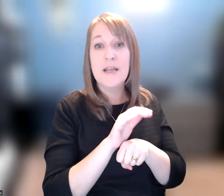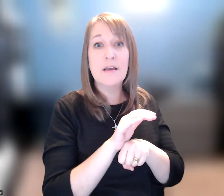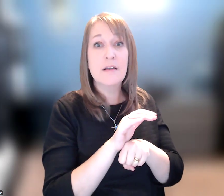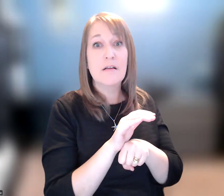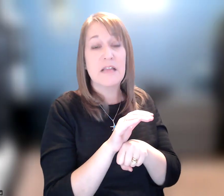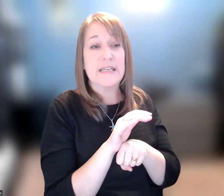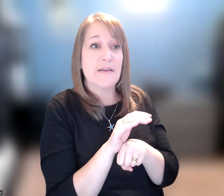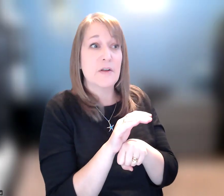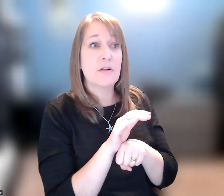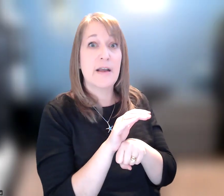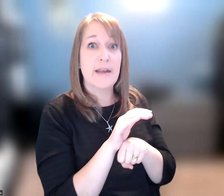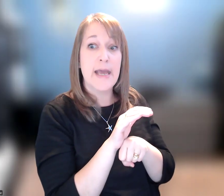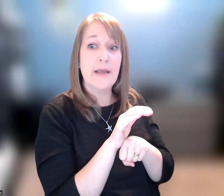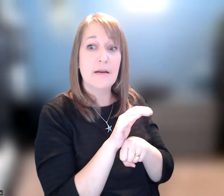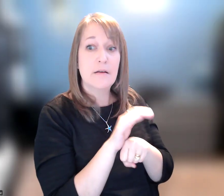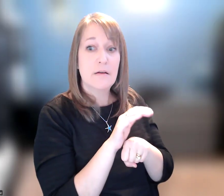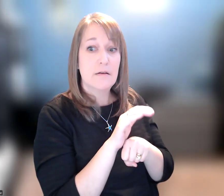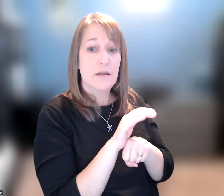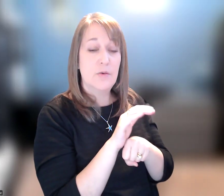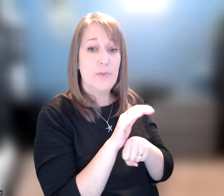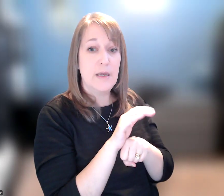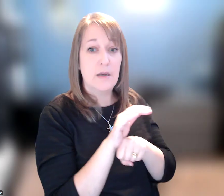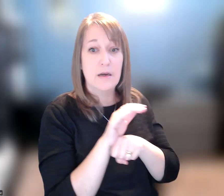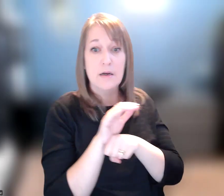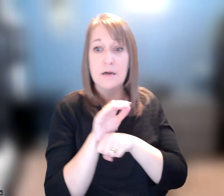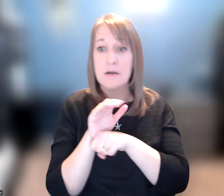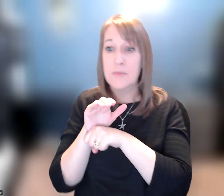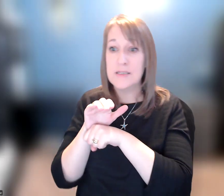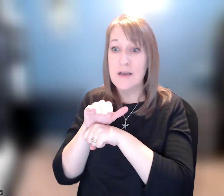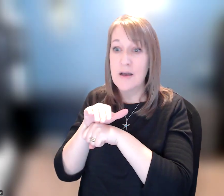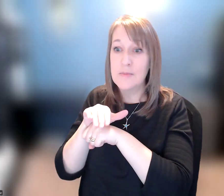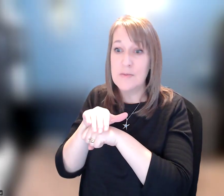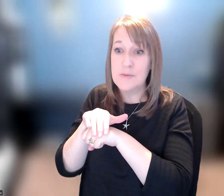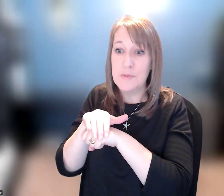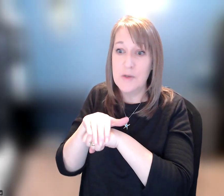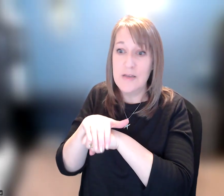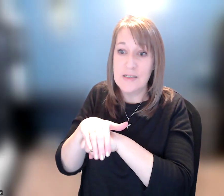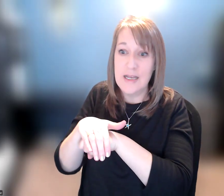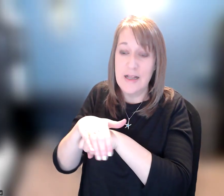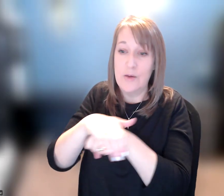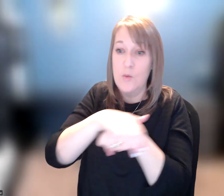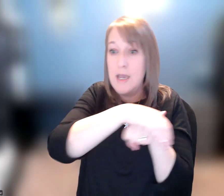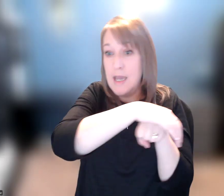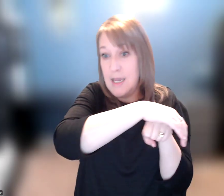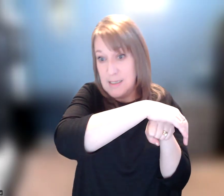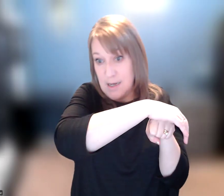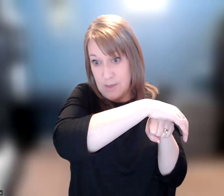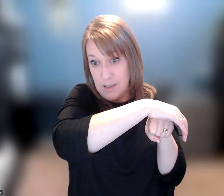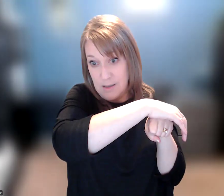evening, like 7 o'clock at night, it would be here. But sometimes people will even sign it like way down